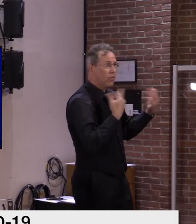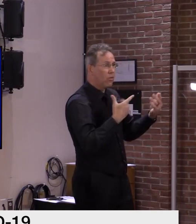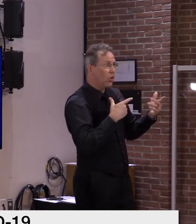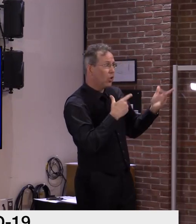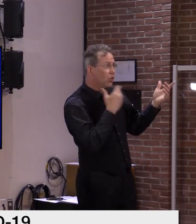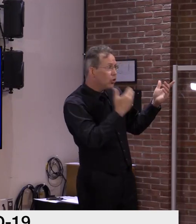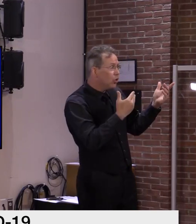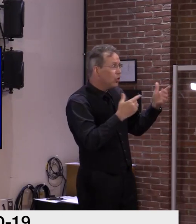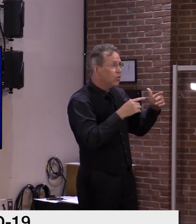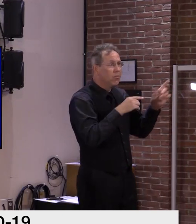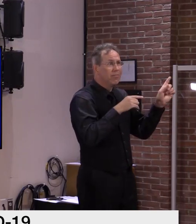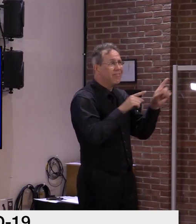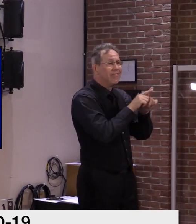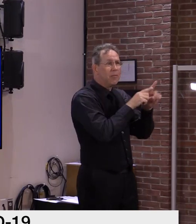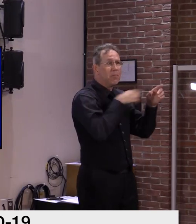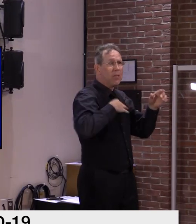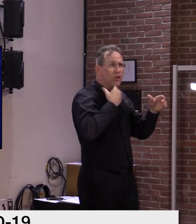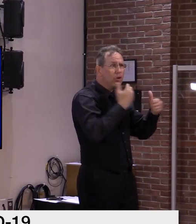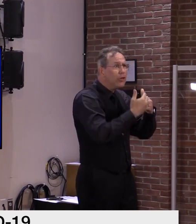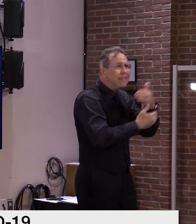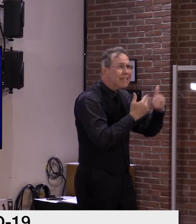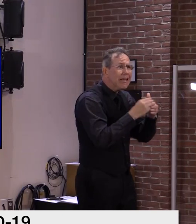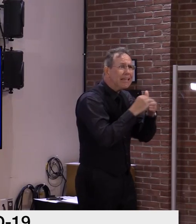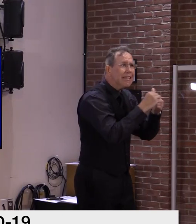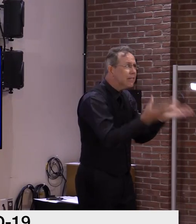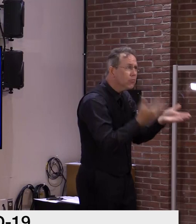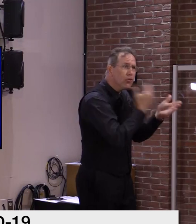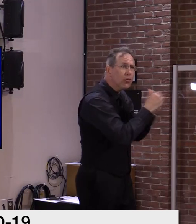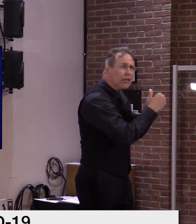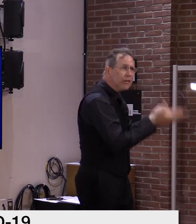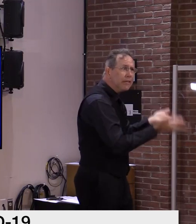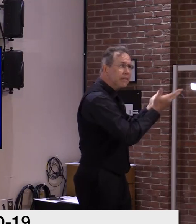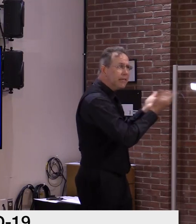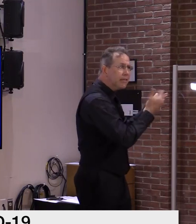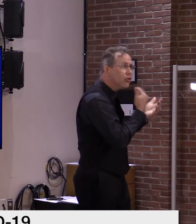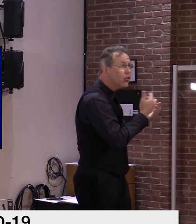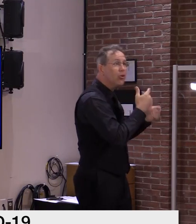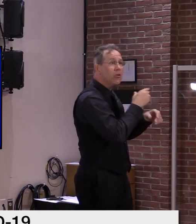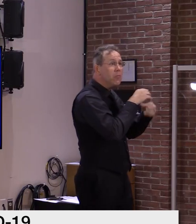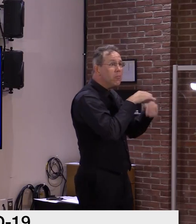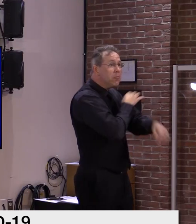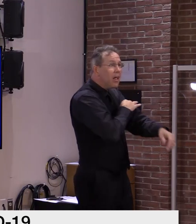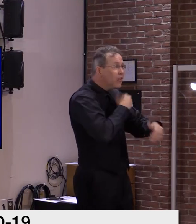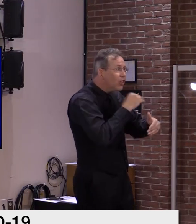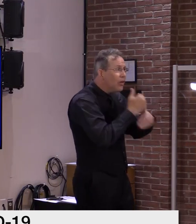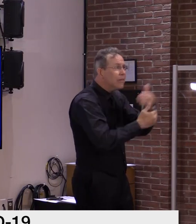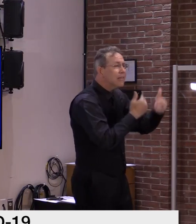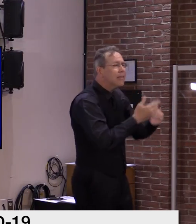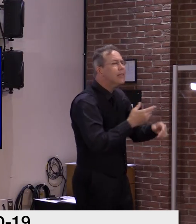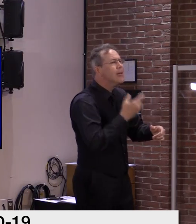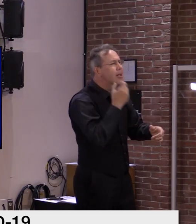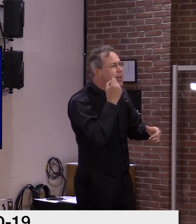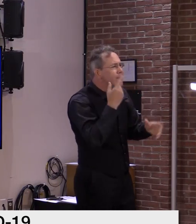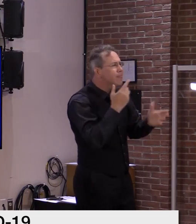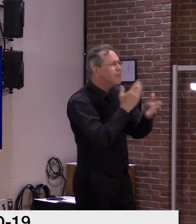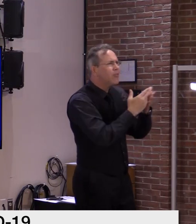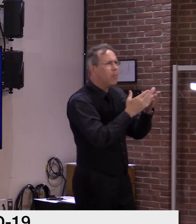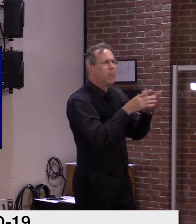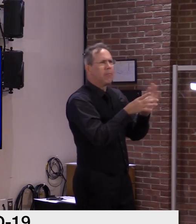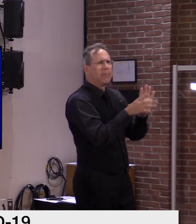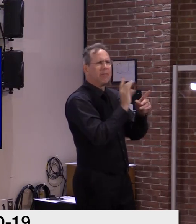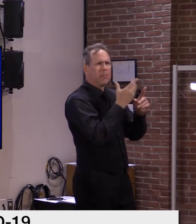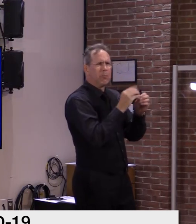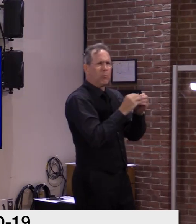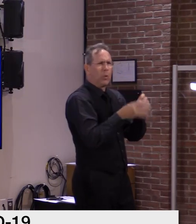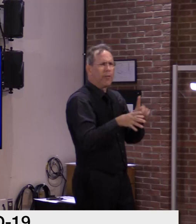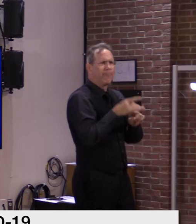percent of their population that's fully vaccinated. And although their case rates are a little bit higher than Vermont, they have generally been trending